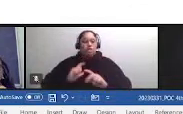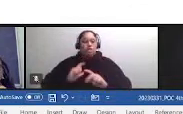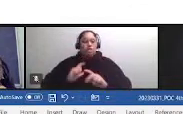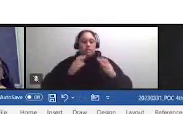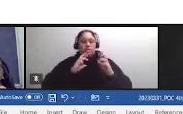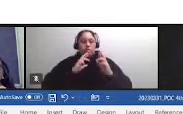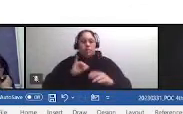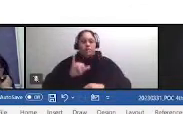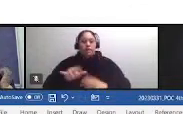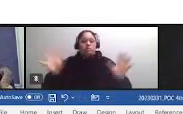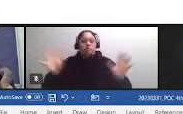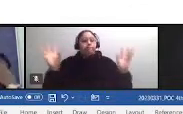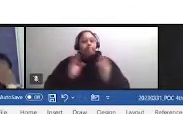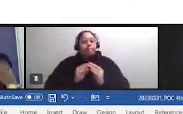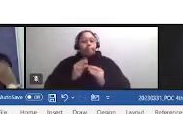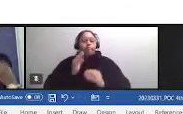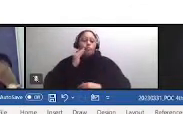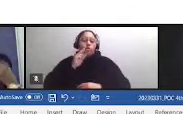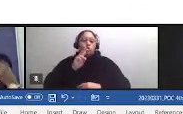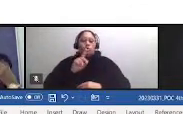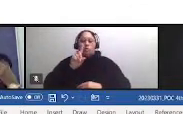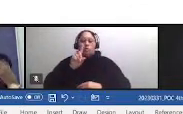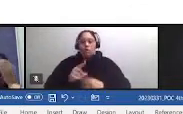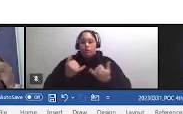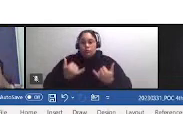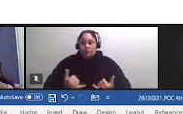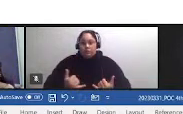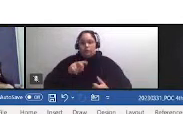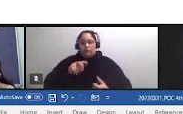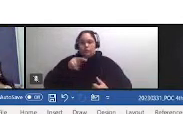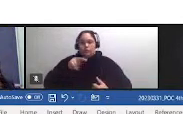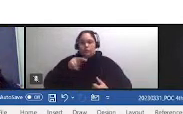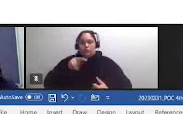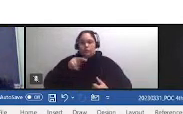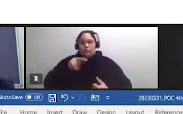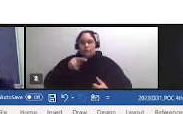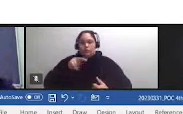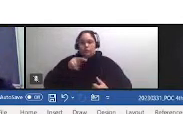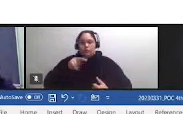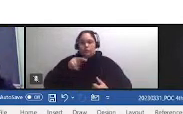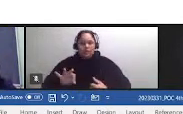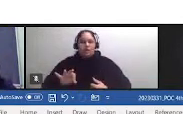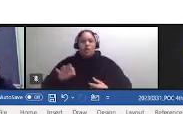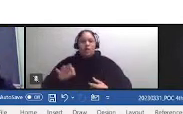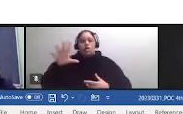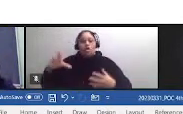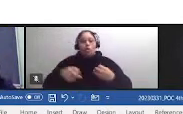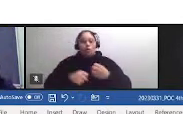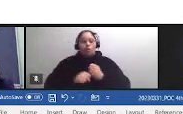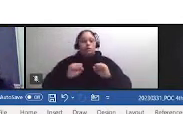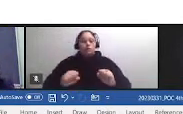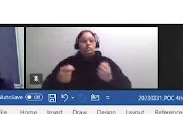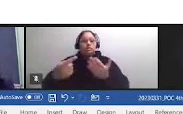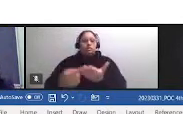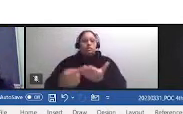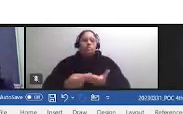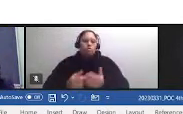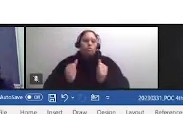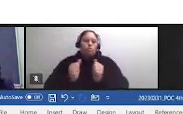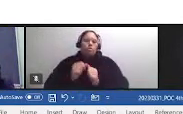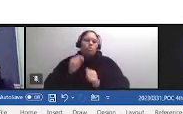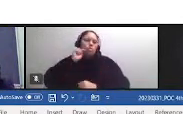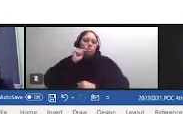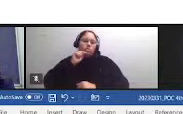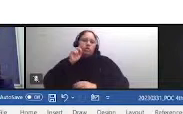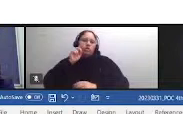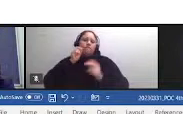Committee report that it convened on today, the 21st of June 2023, and has concluded its deliberations